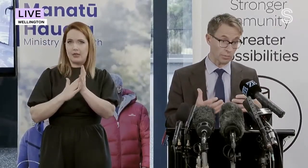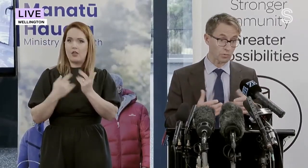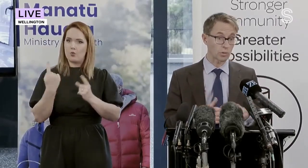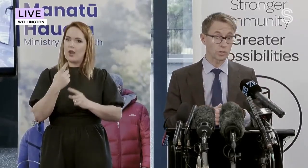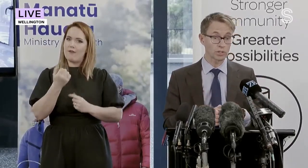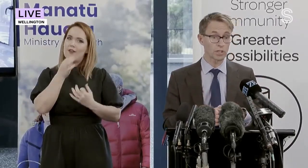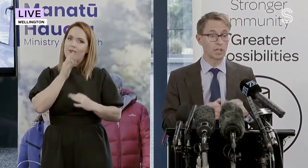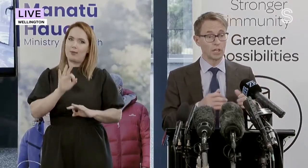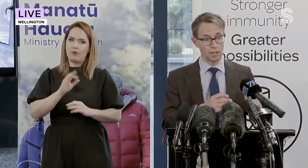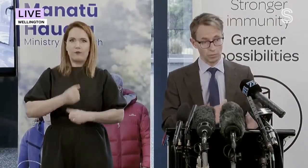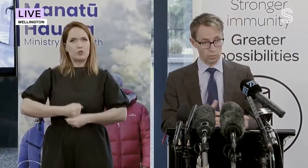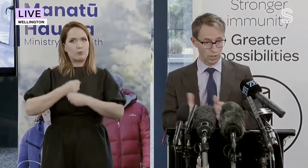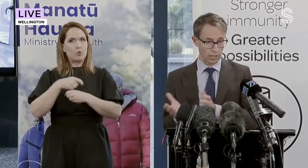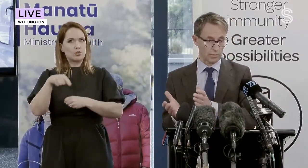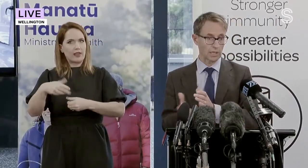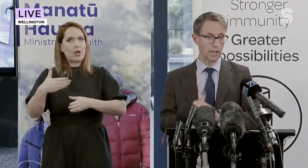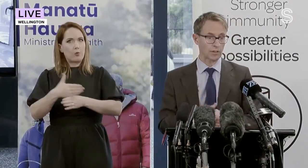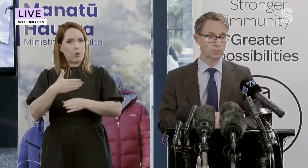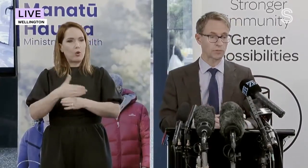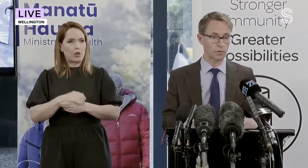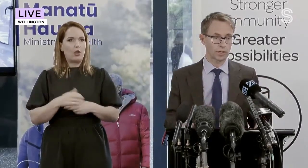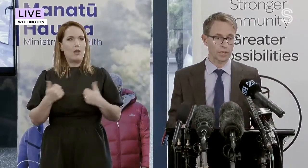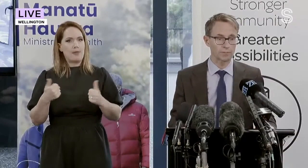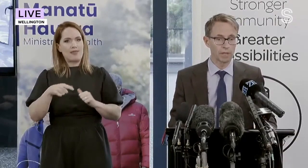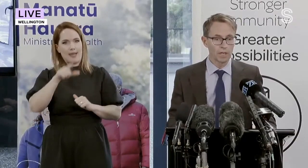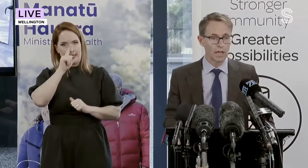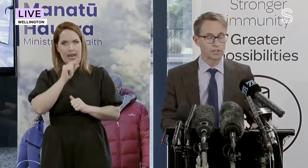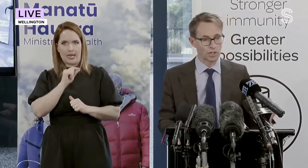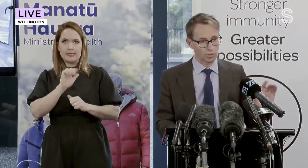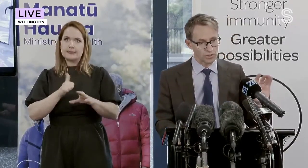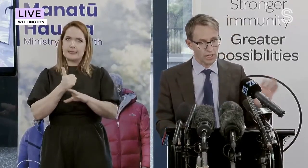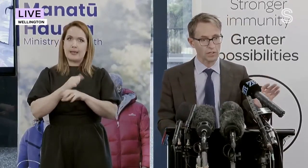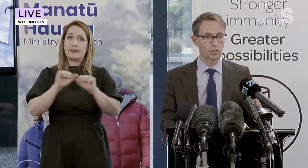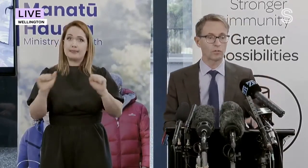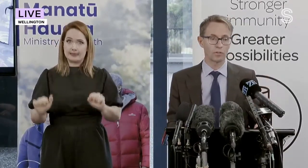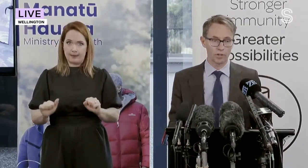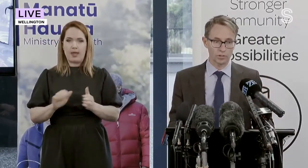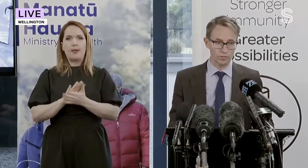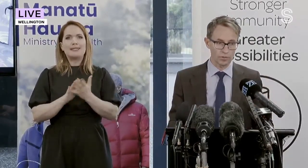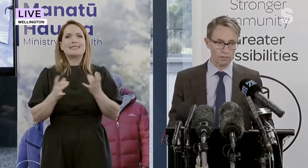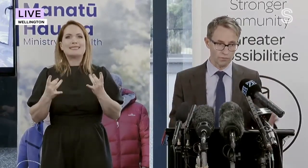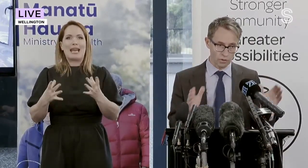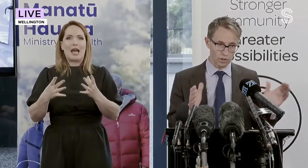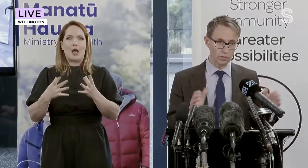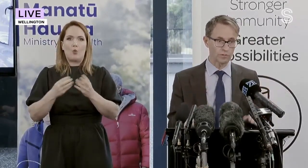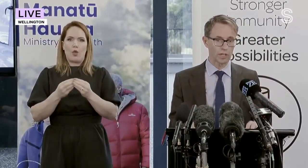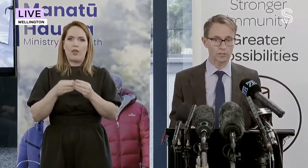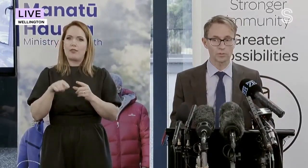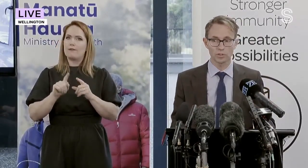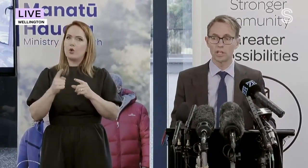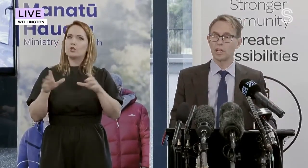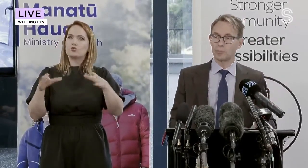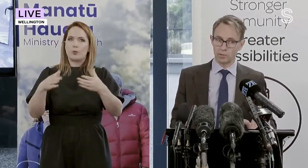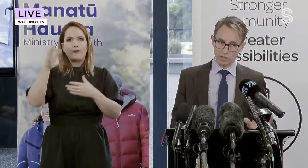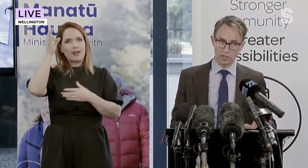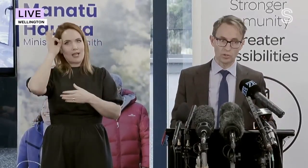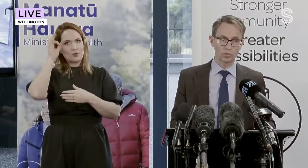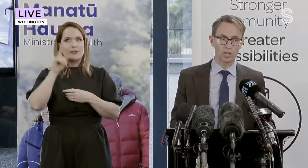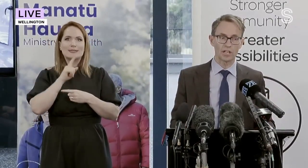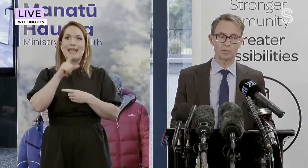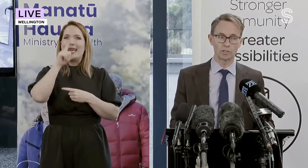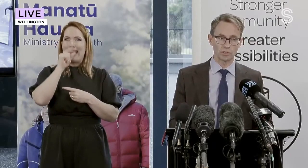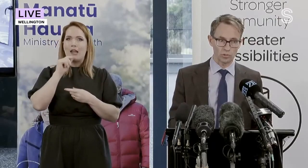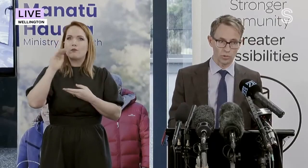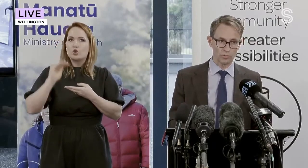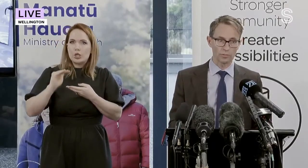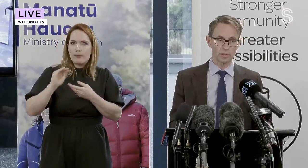support capital works that will allow them to fluoridate. And so we've started off with that first group of councils, but rest assured